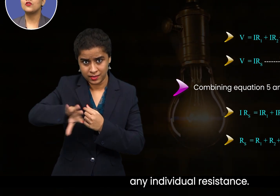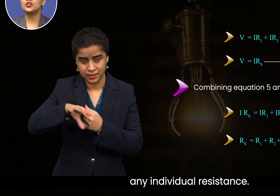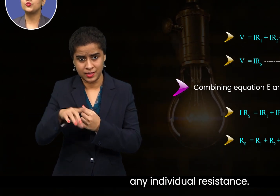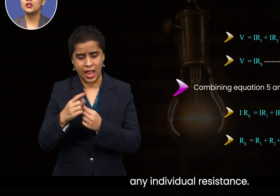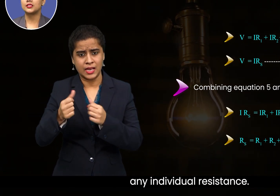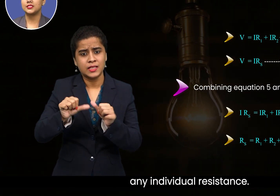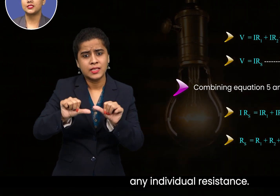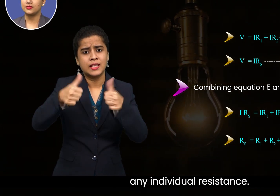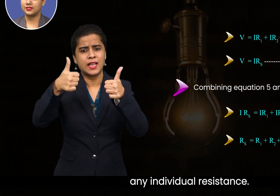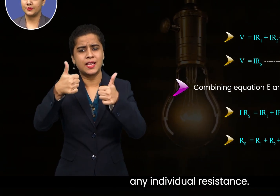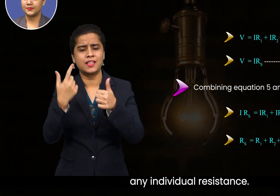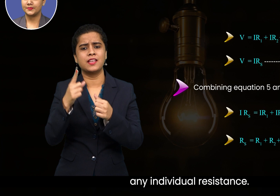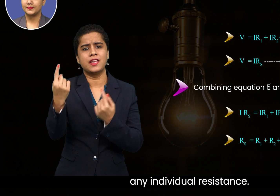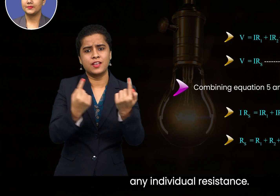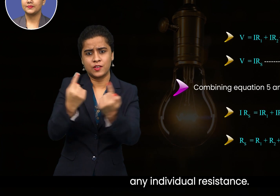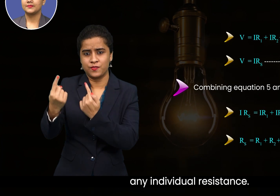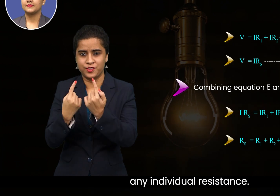any individual resistance.